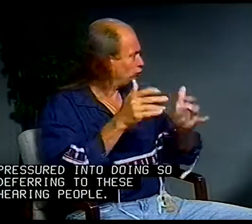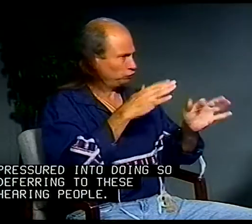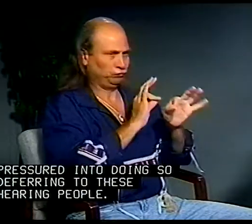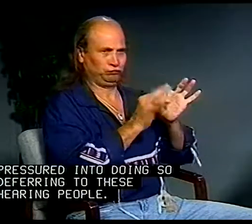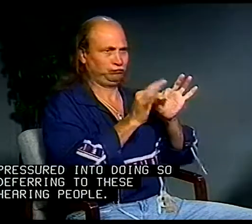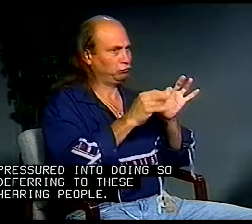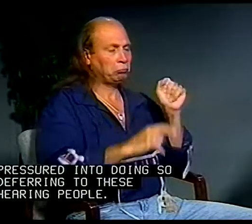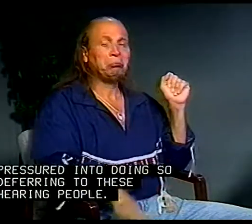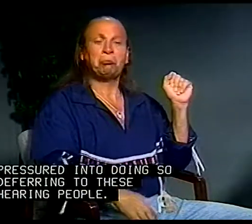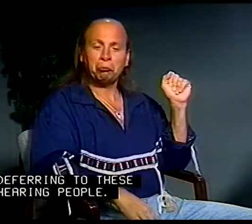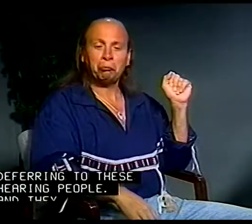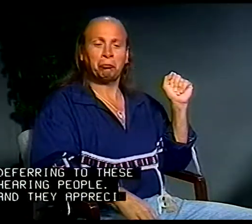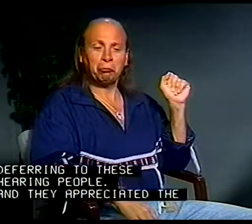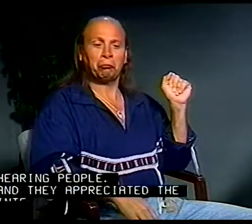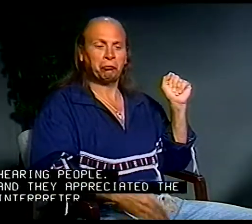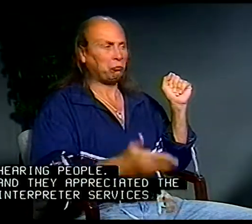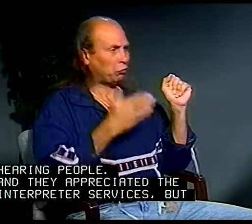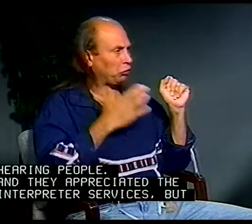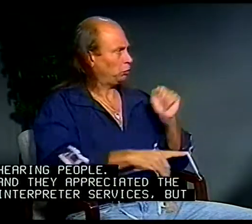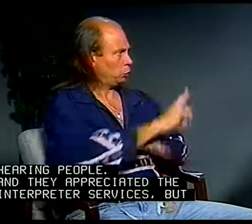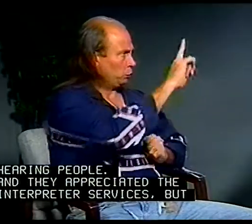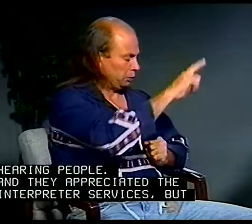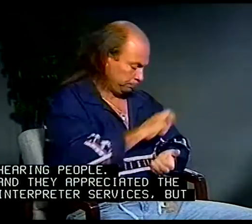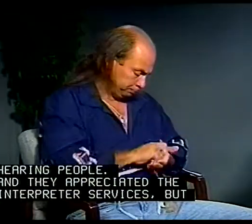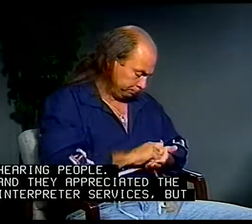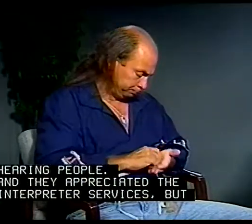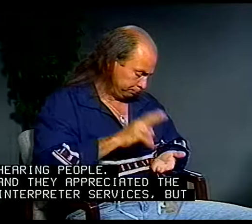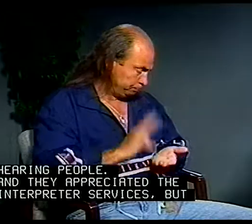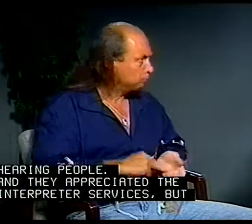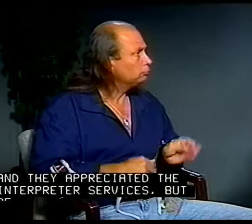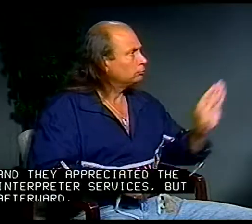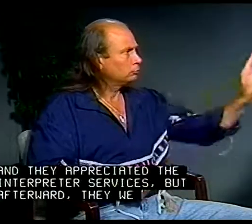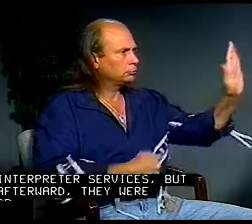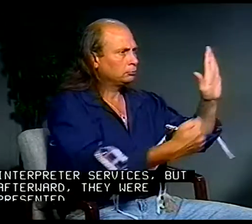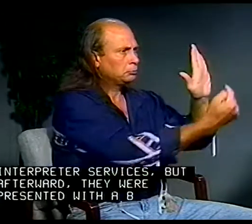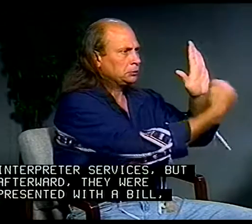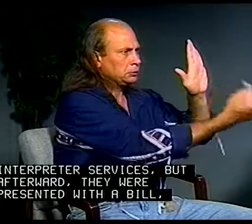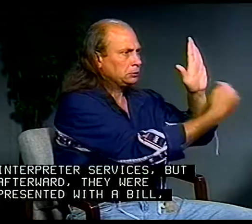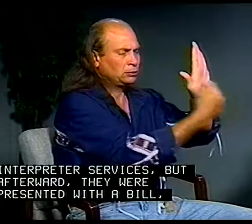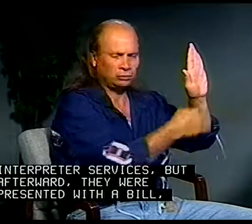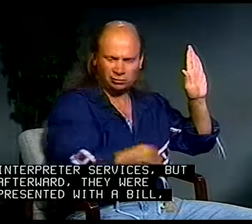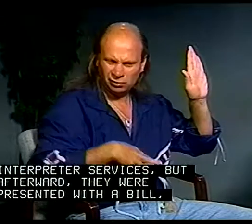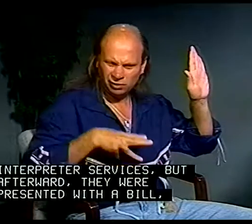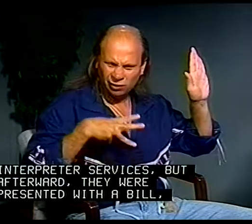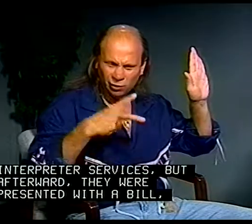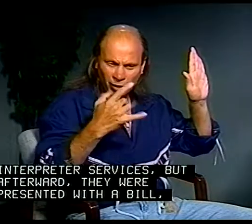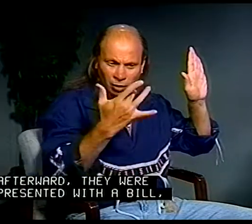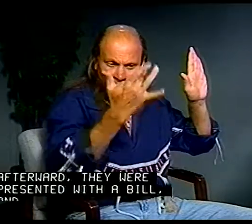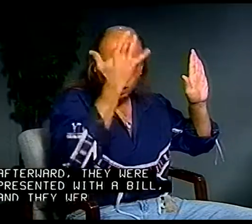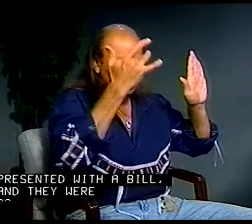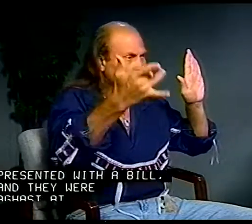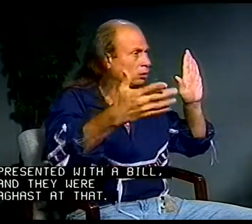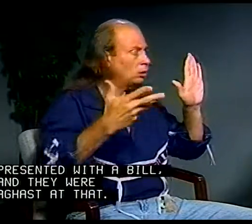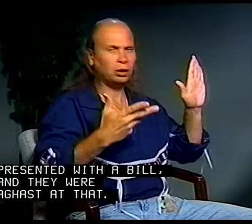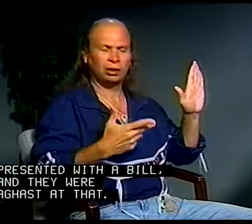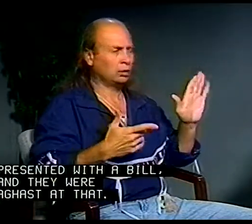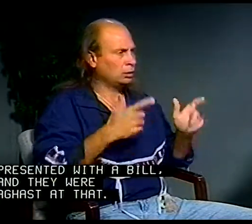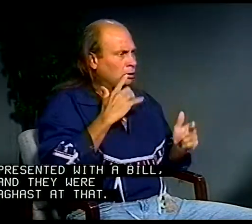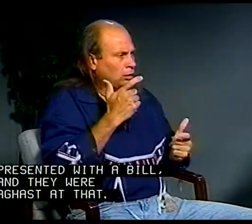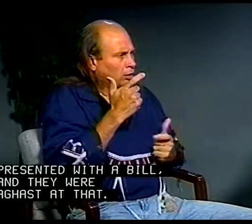into doing so, deferring to these hearing people. And they appreciated the interpreter services, but afterwards were presented with a bill.